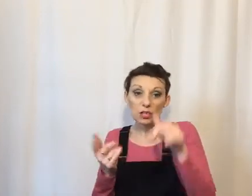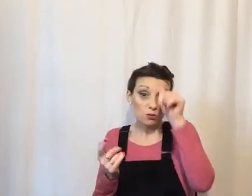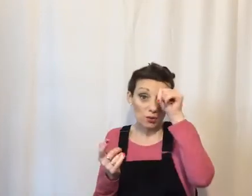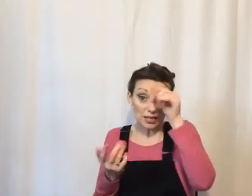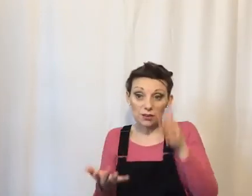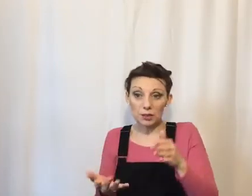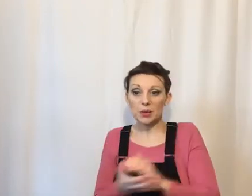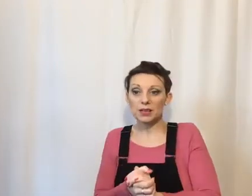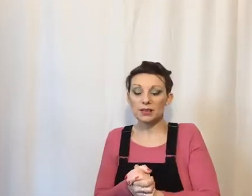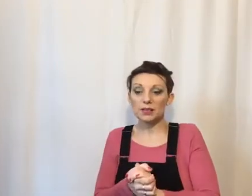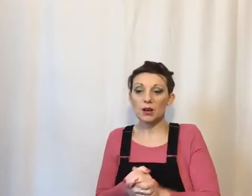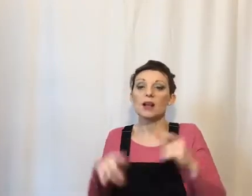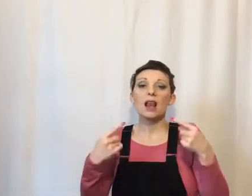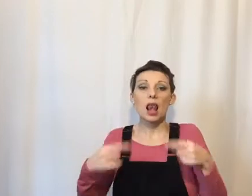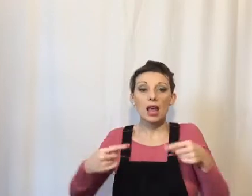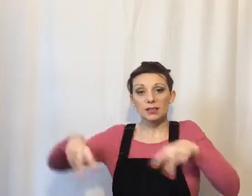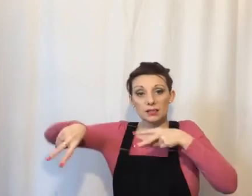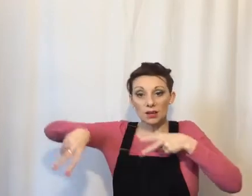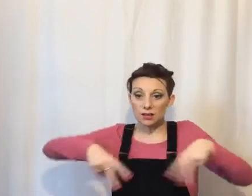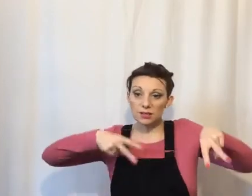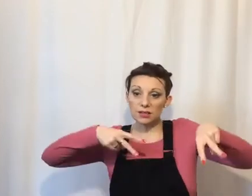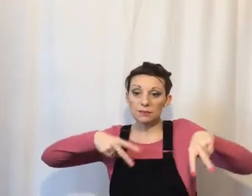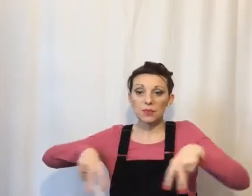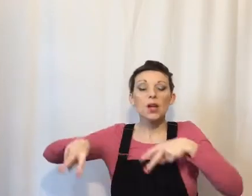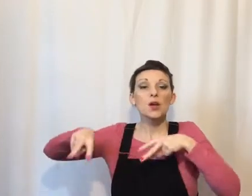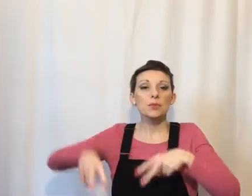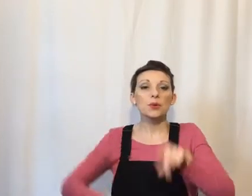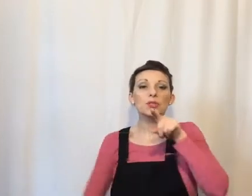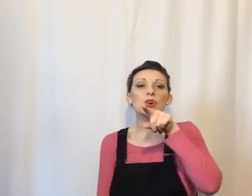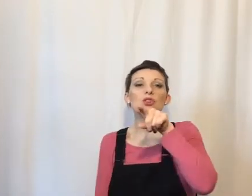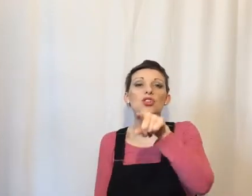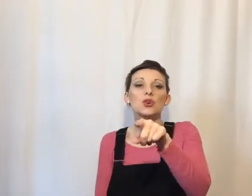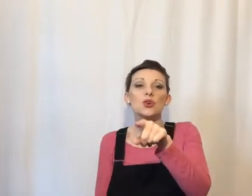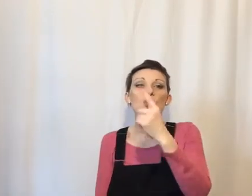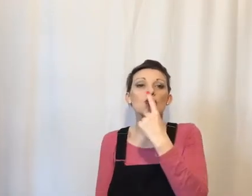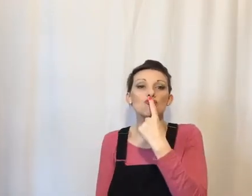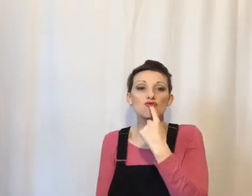already know these bits. So let's dance. Put on your